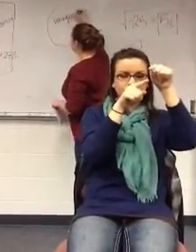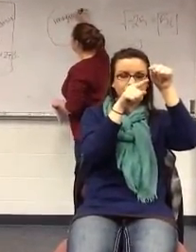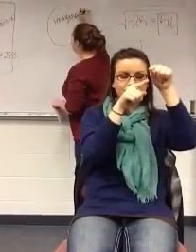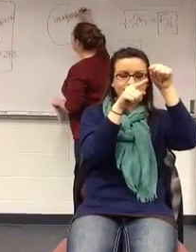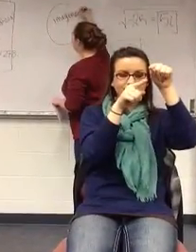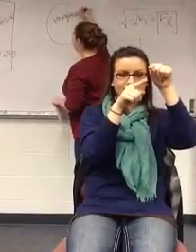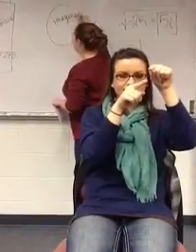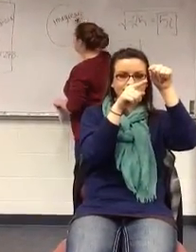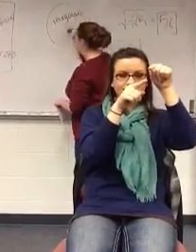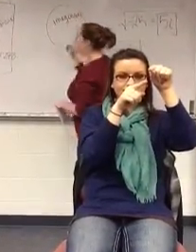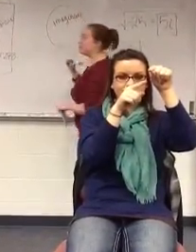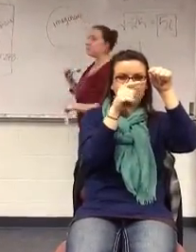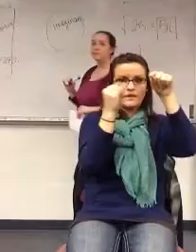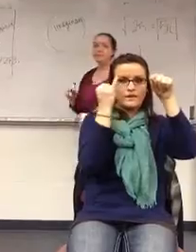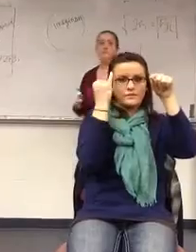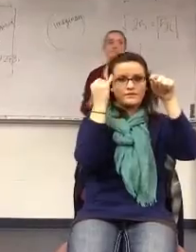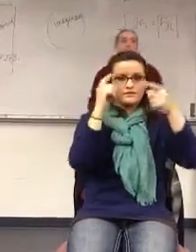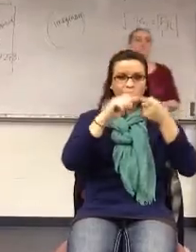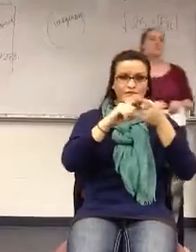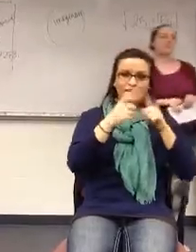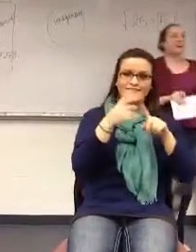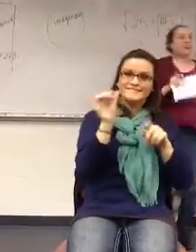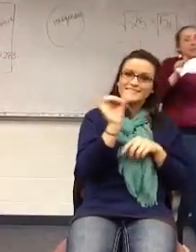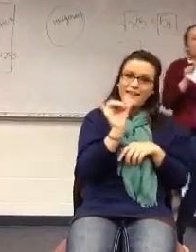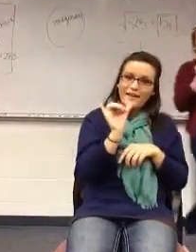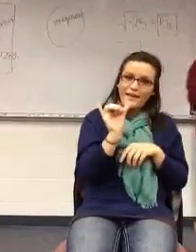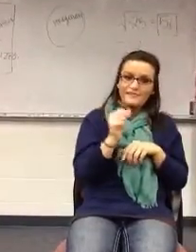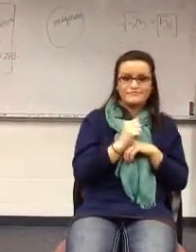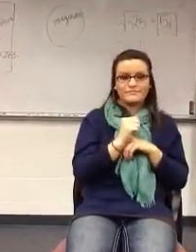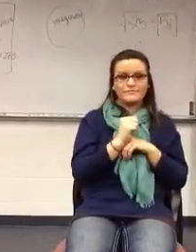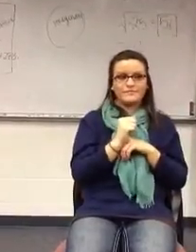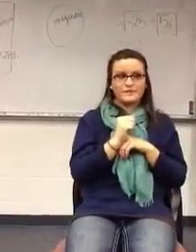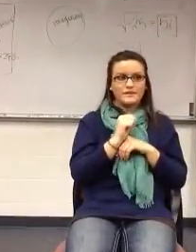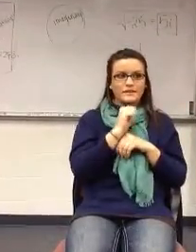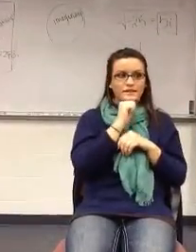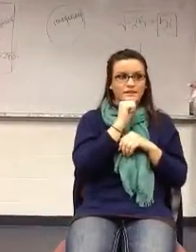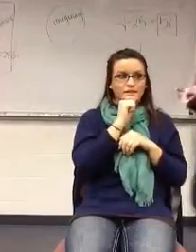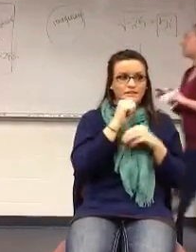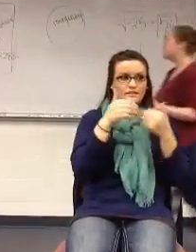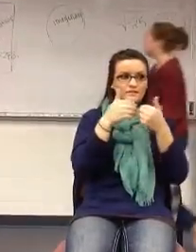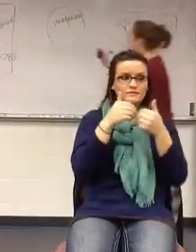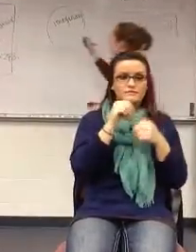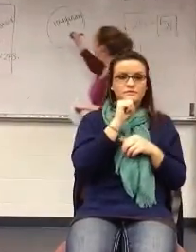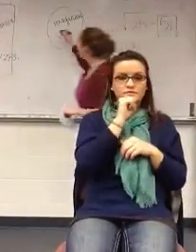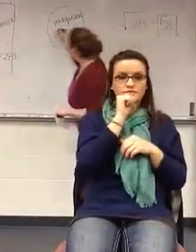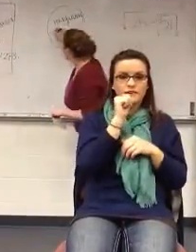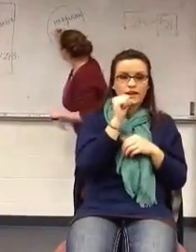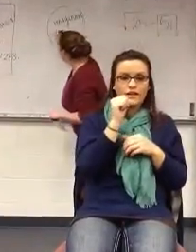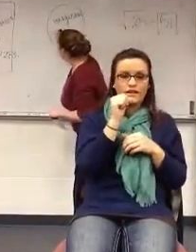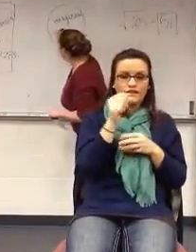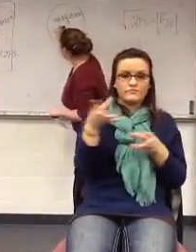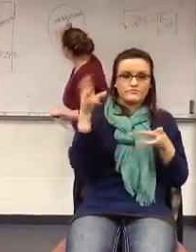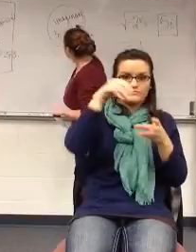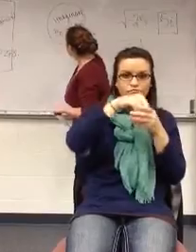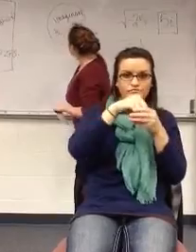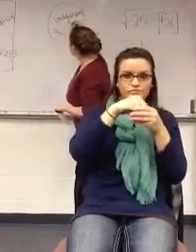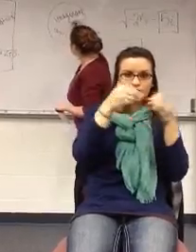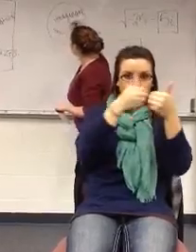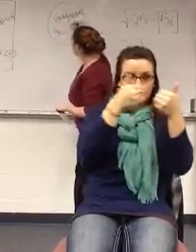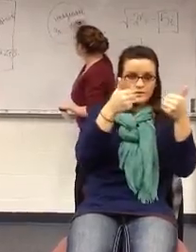Kind of like your imaginary friends. They're not really a part of the real world. They're not really a part of everything else. 3i plus or